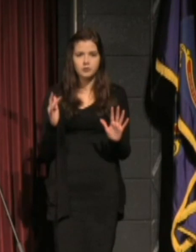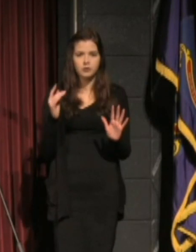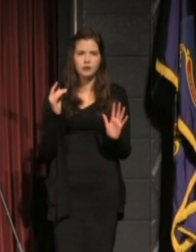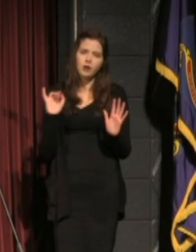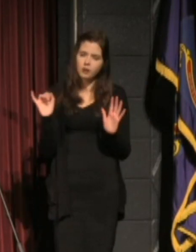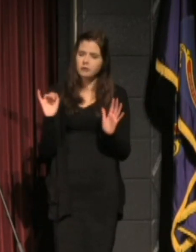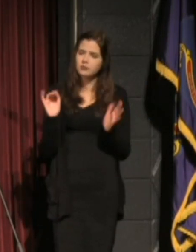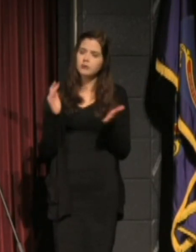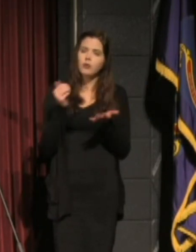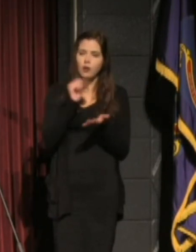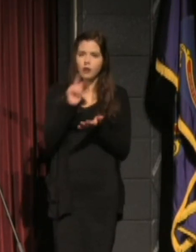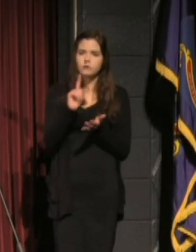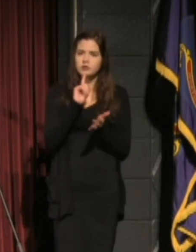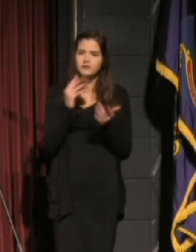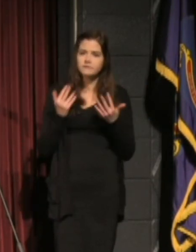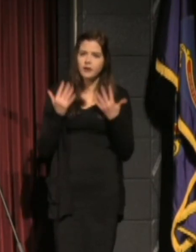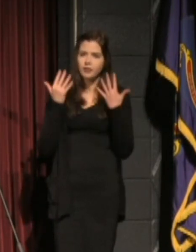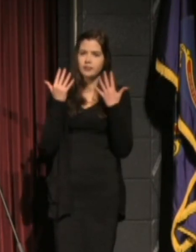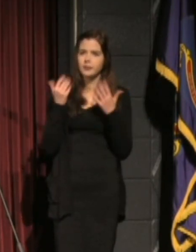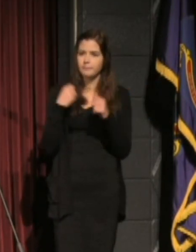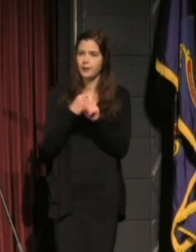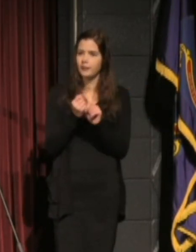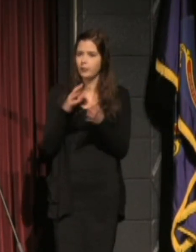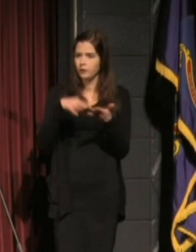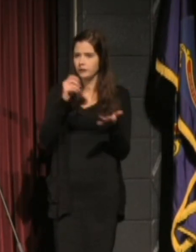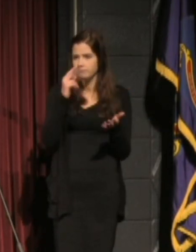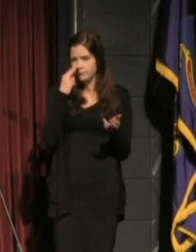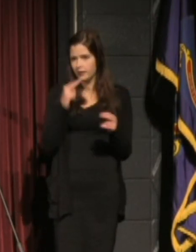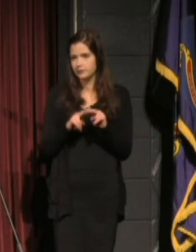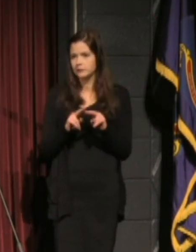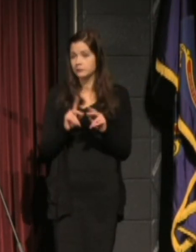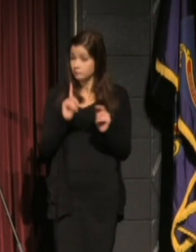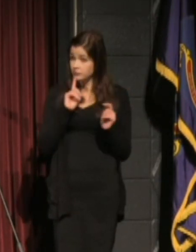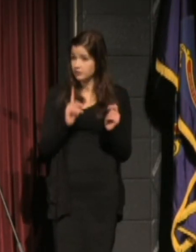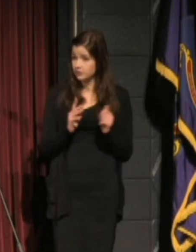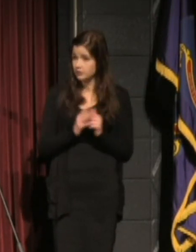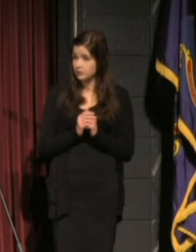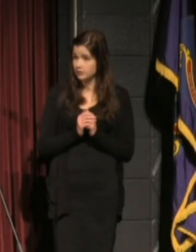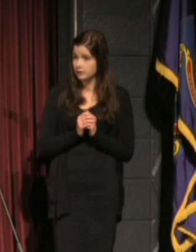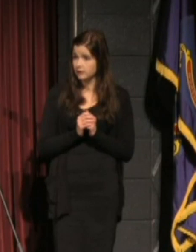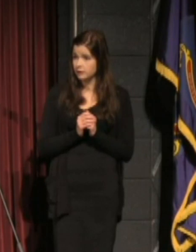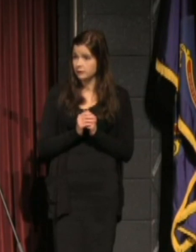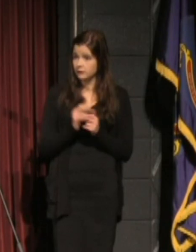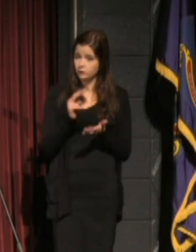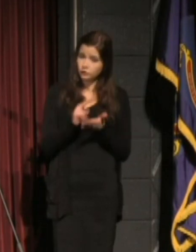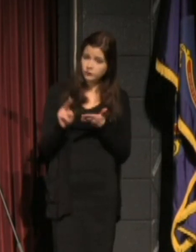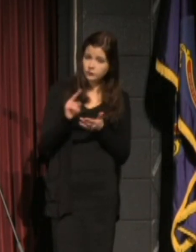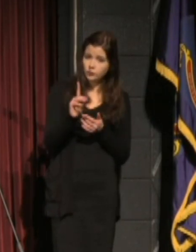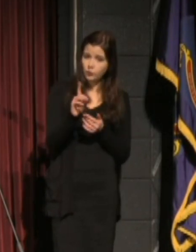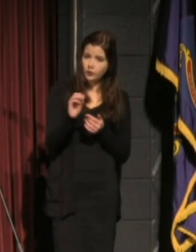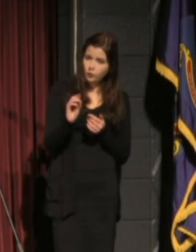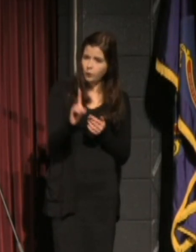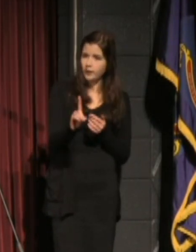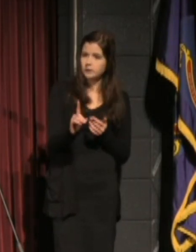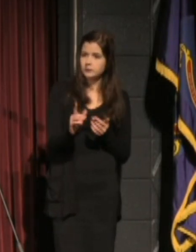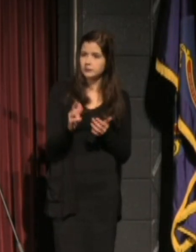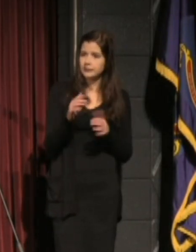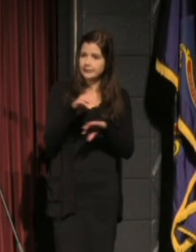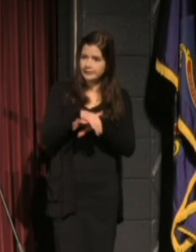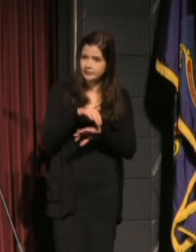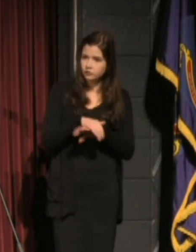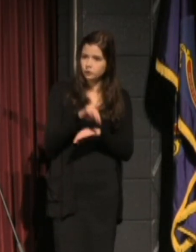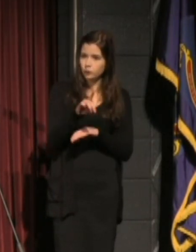so friendly and really made learning fun. I really mean that. From University 101 to English 110 and